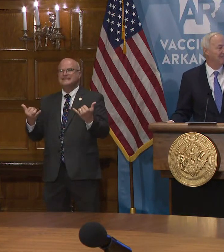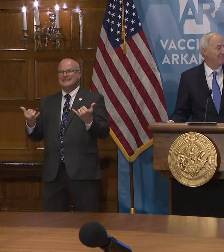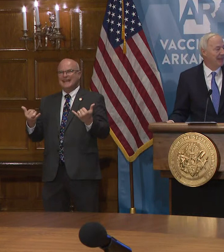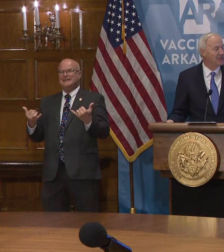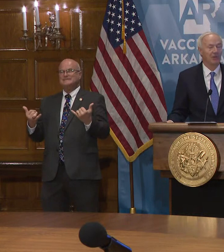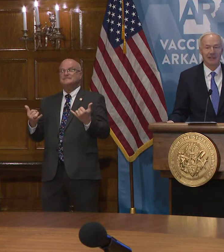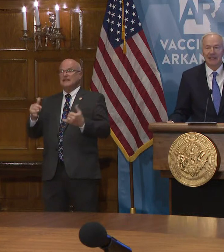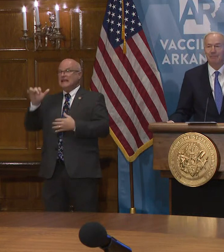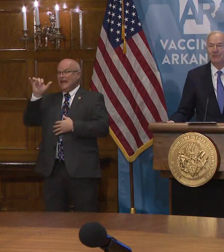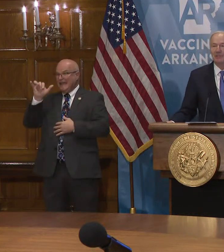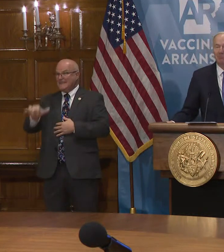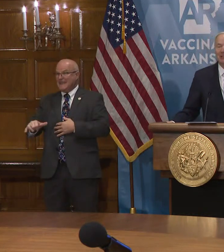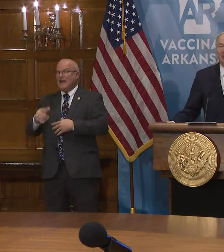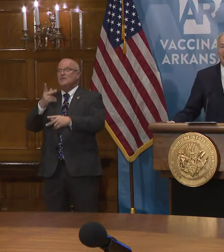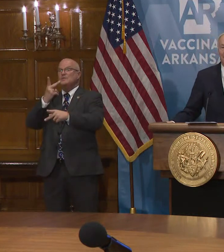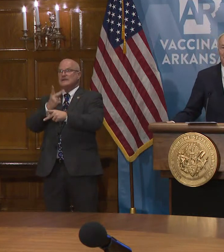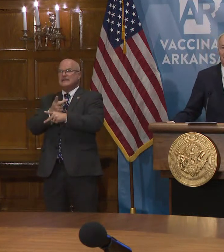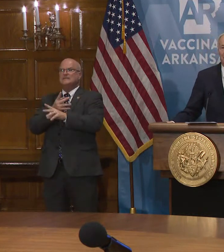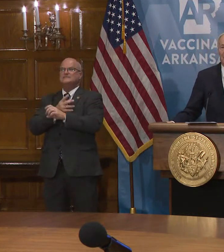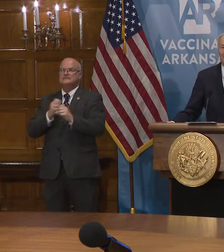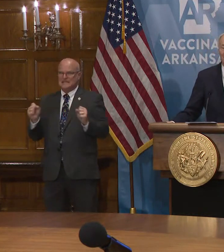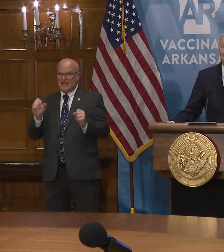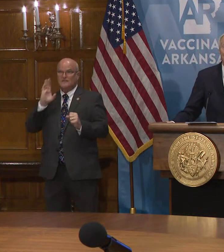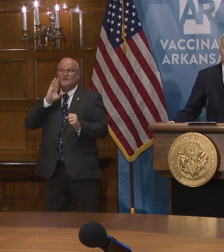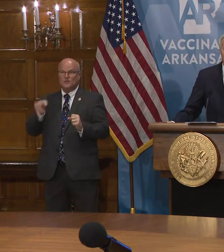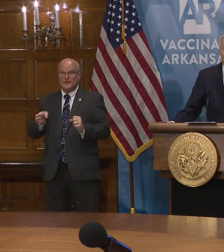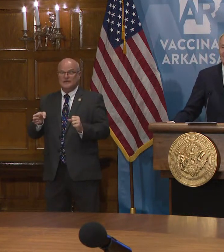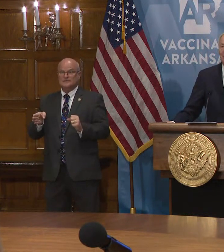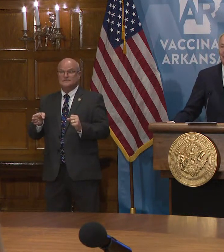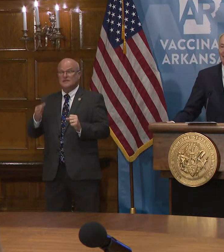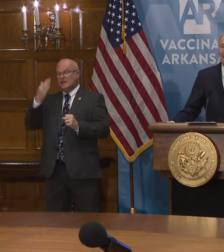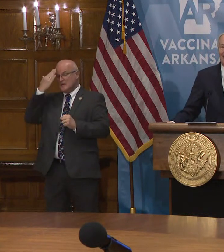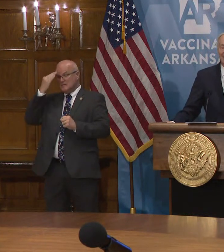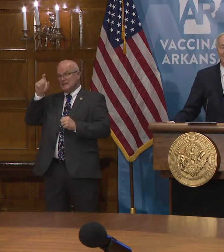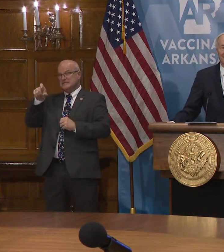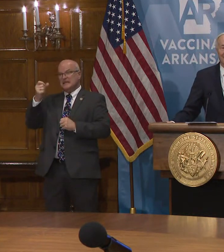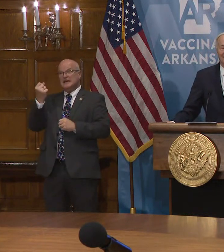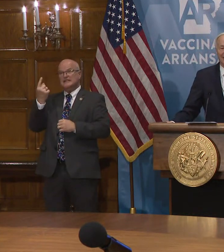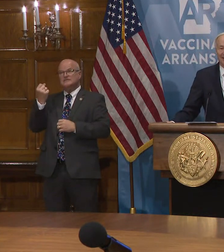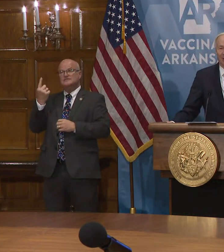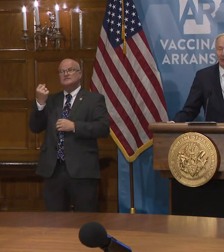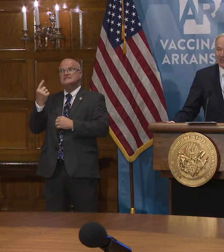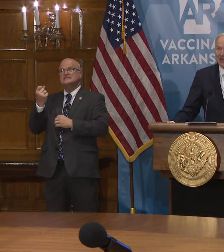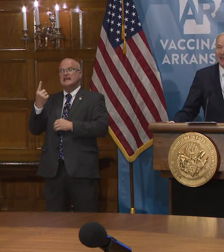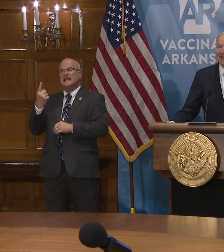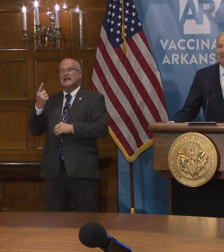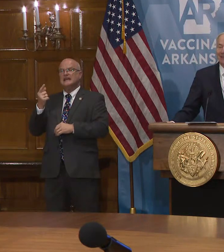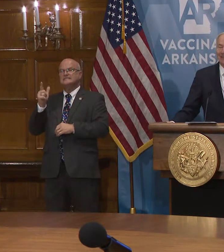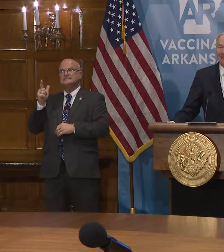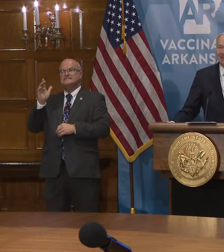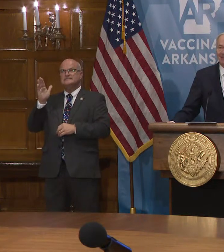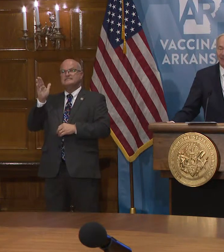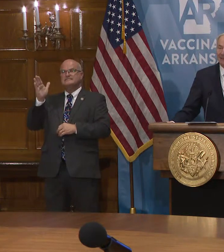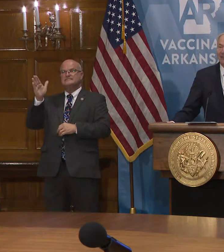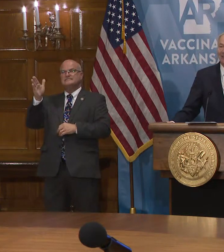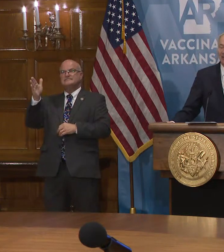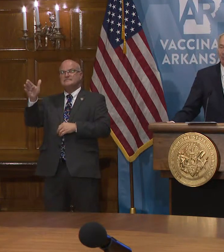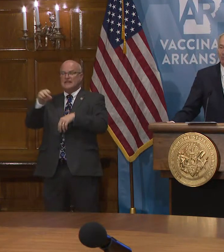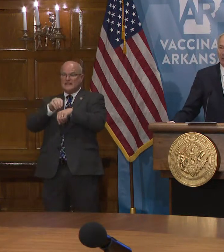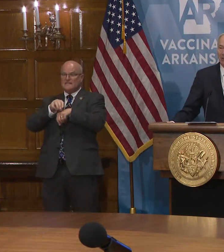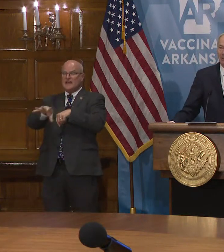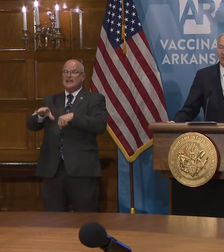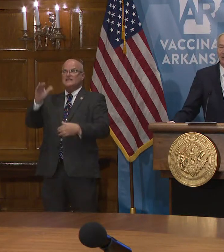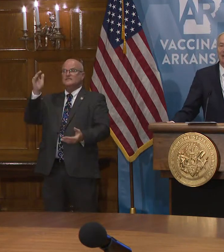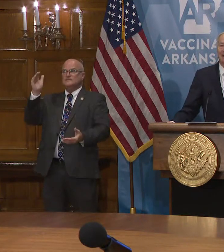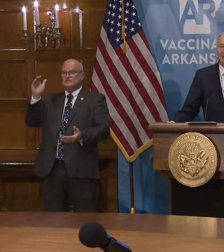And that's going to keep us much safer, because you've got to realize that over time the effectiveness